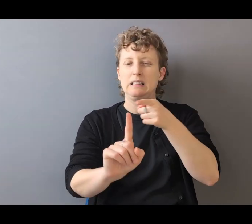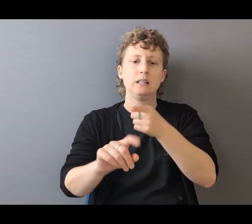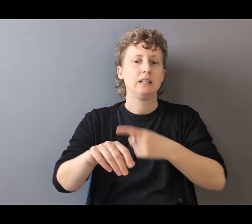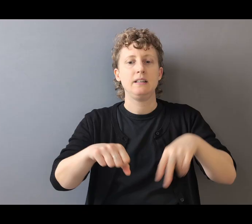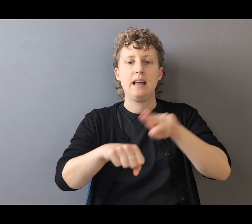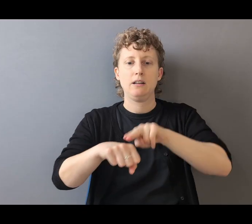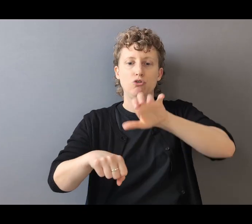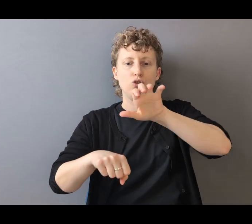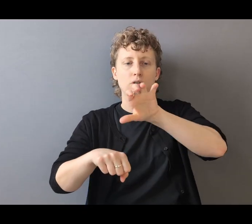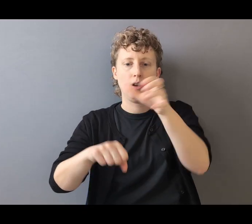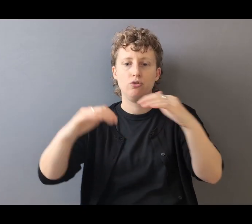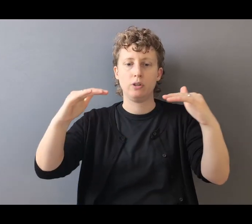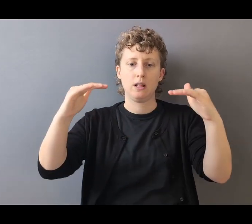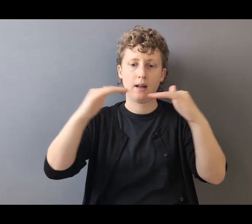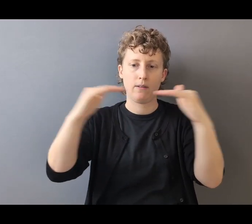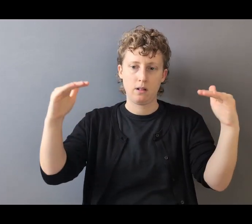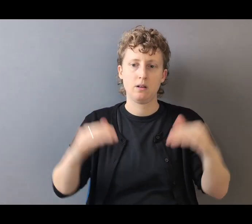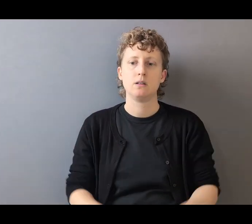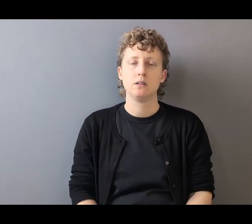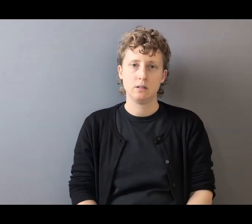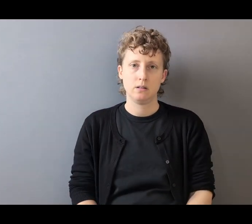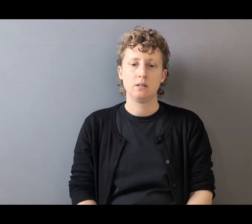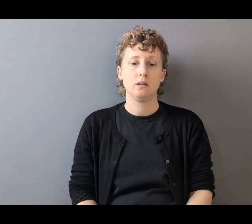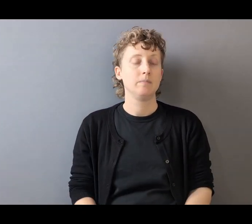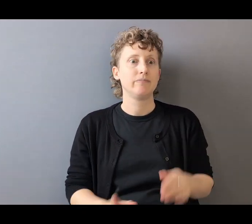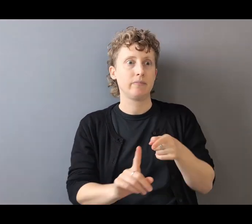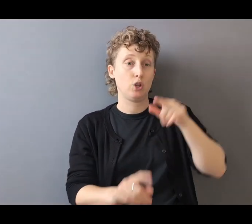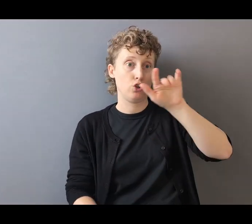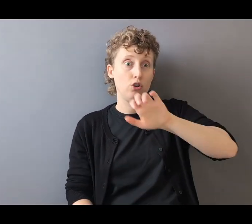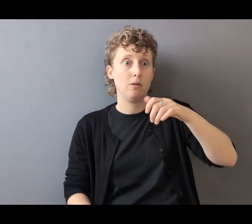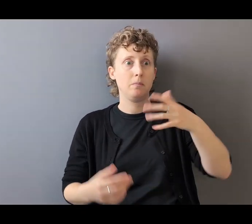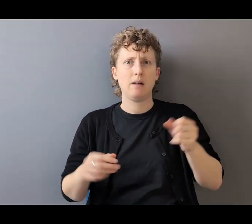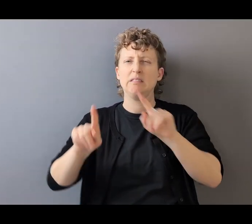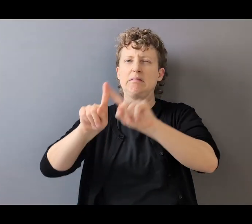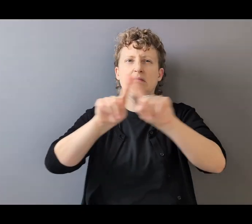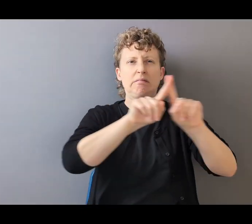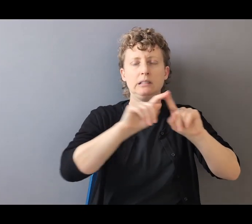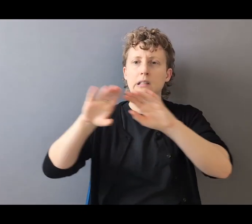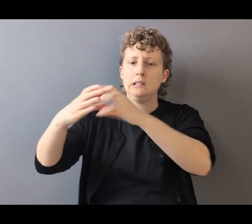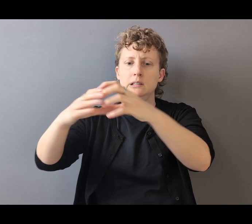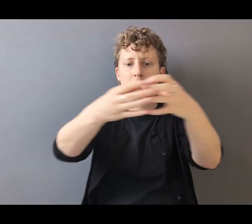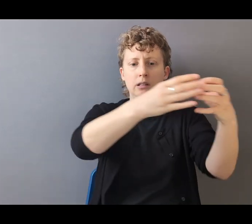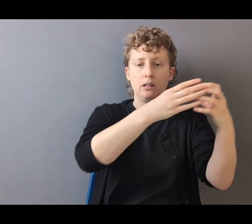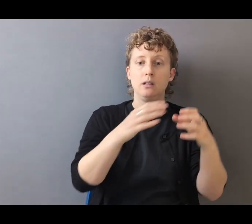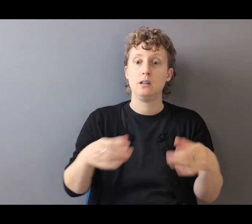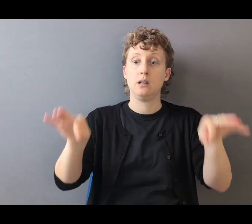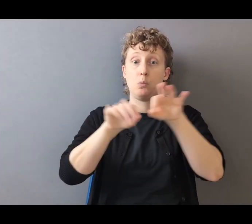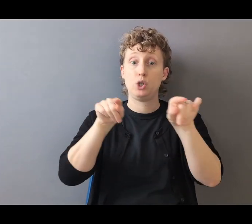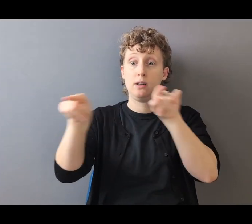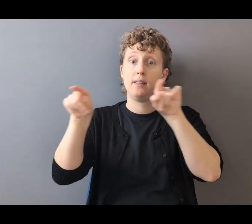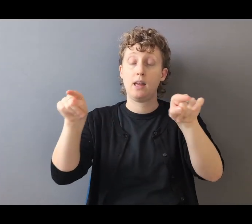that you have chapters all over different chapters in Europe, and I think that something important is that there is good contact between